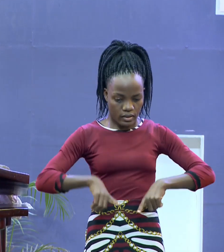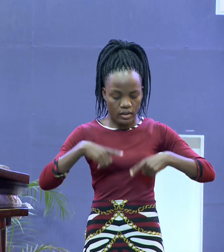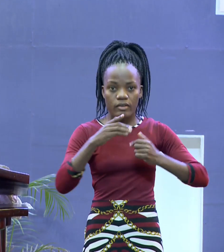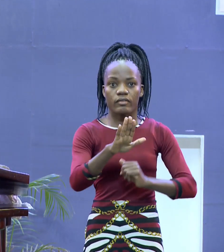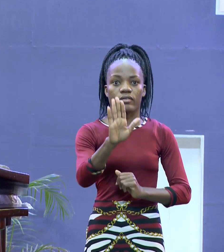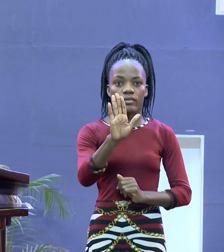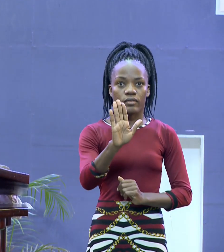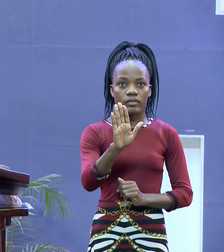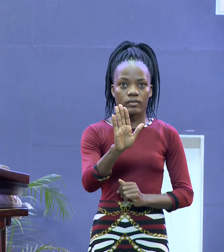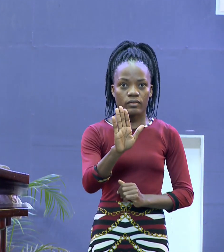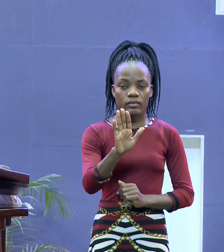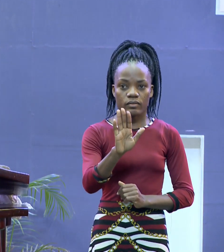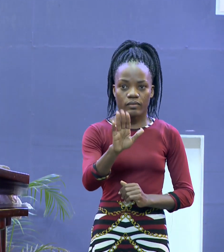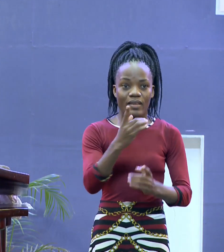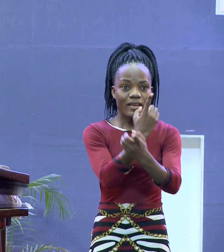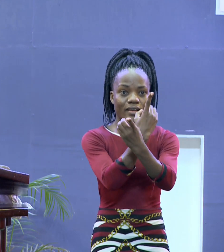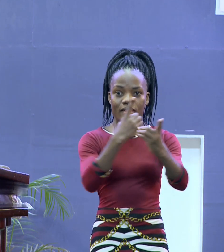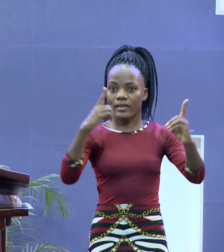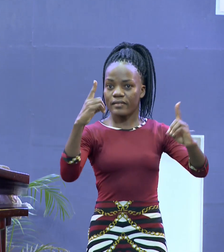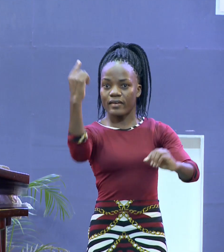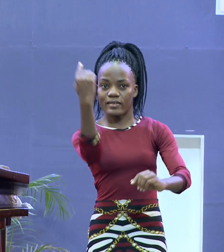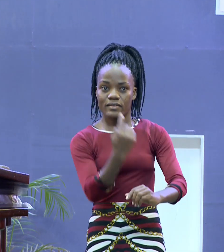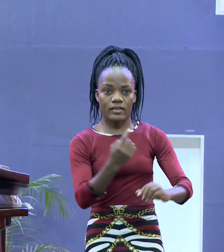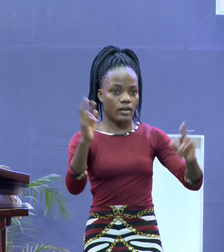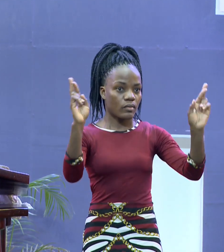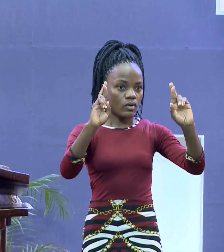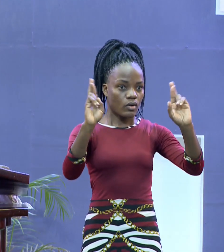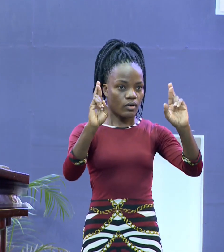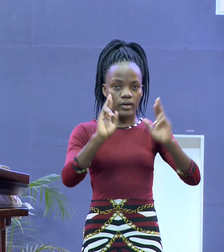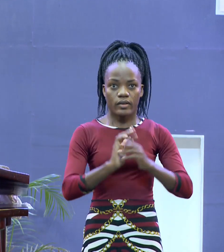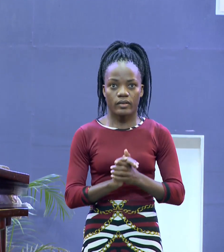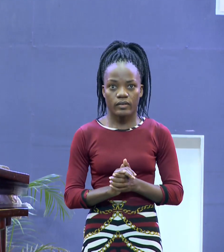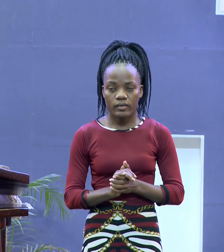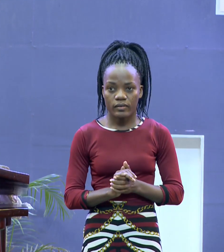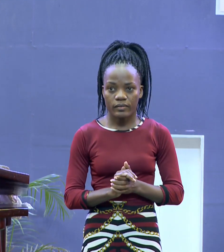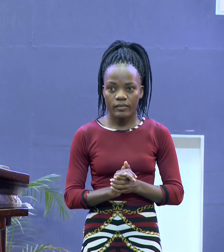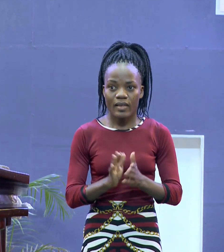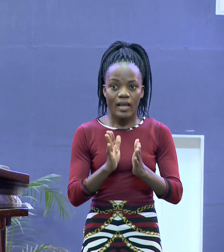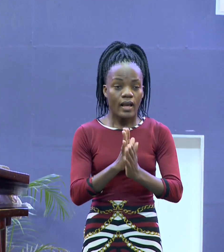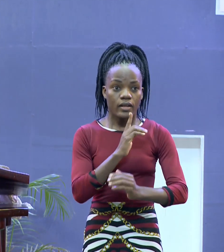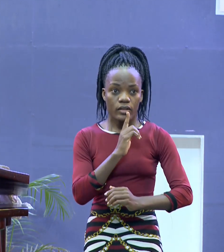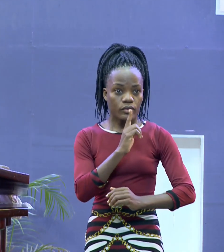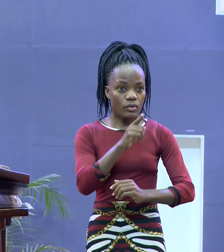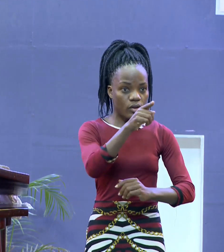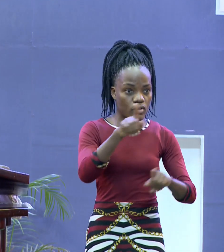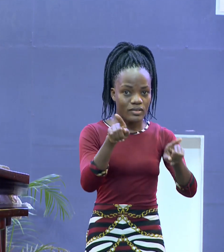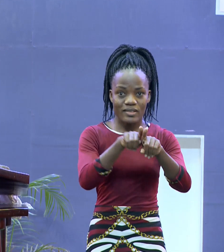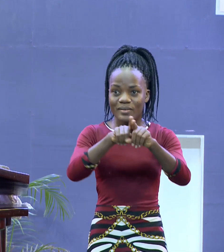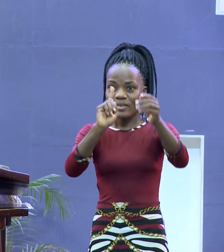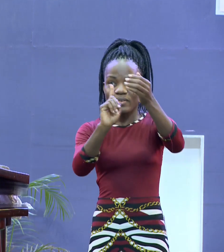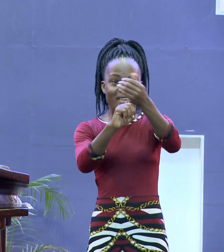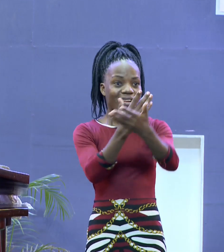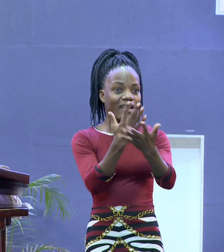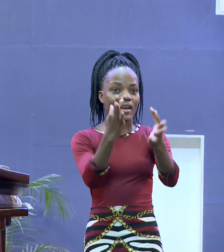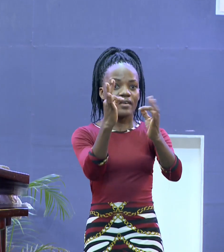eri obulamu bwo. That deliverance has come your way. Kyokununulibwa okutumula kuzze gy'oli. And surely you will possess what belongs